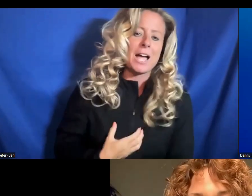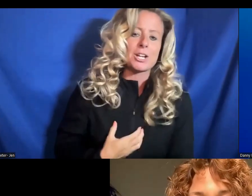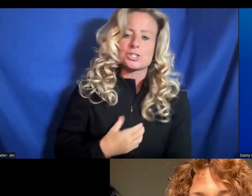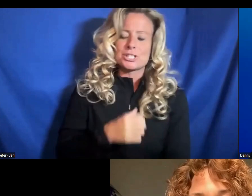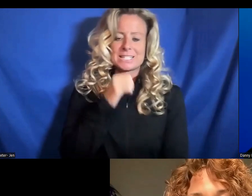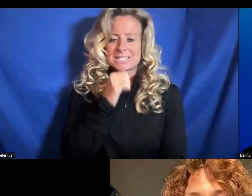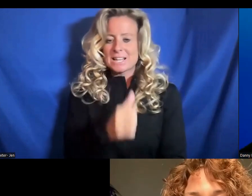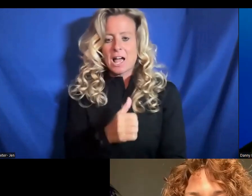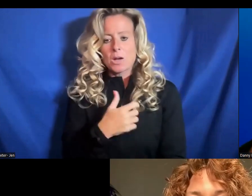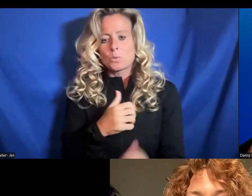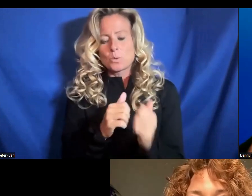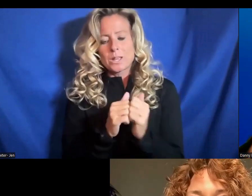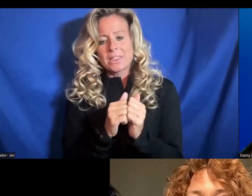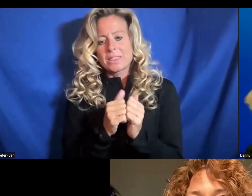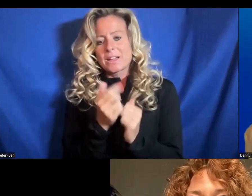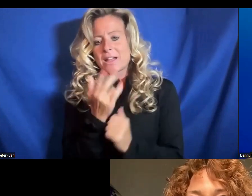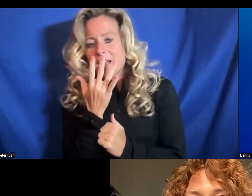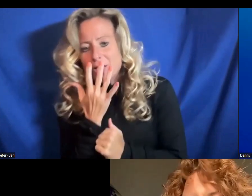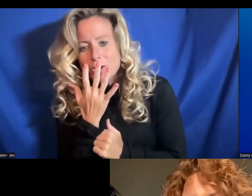color,